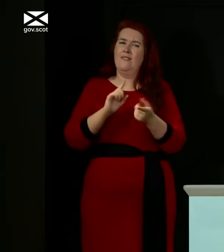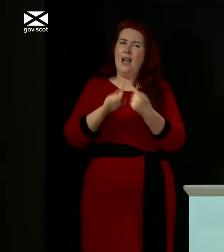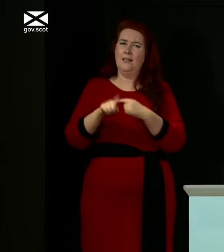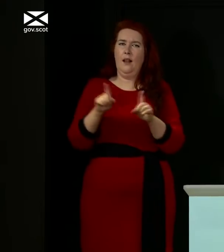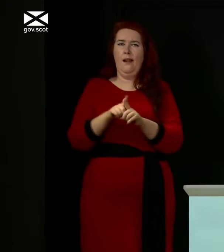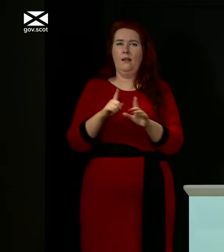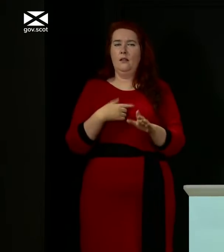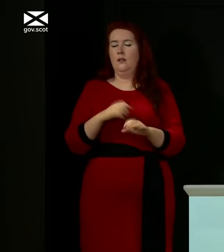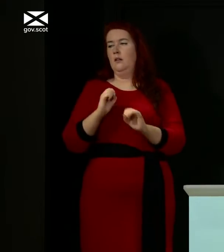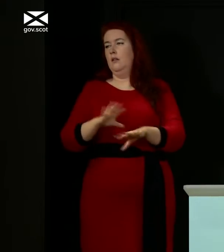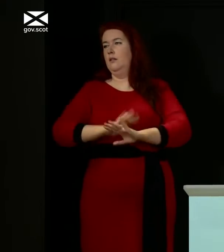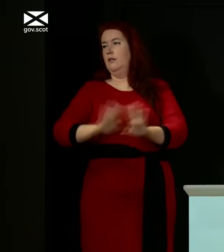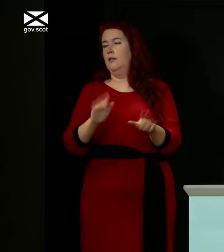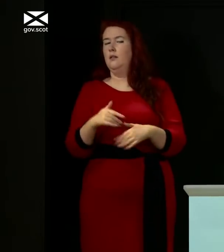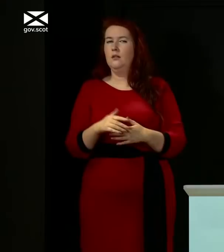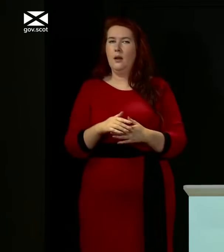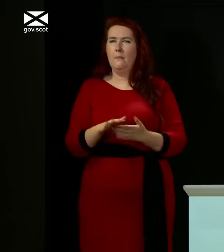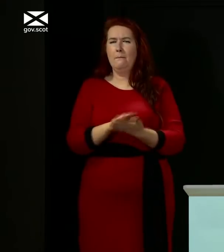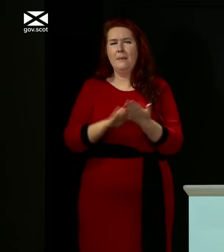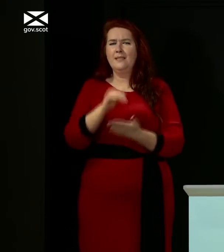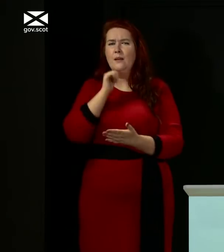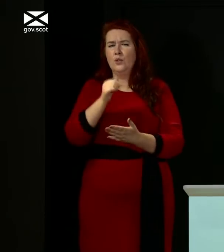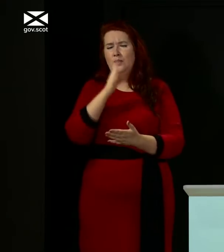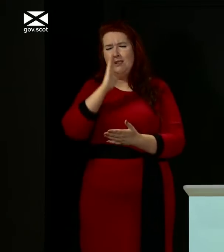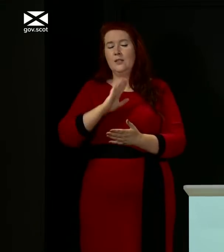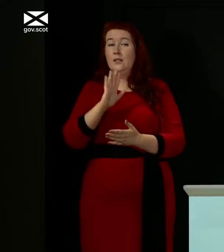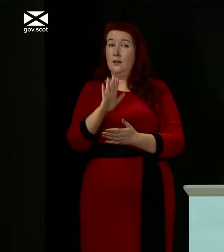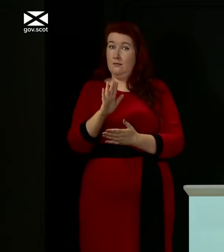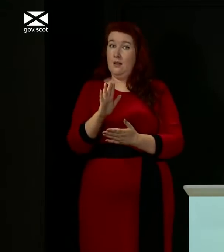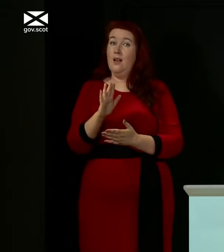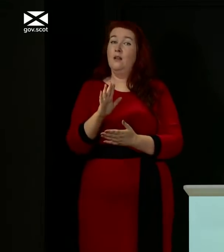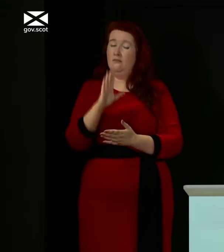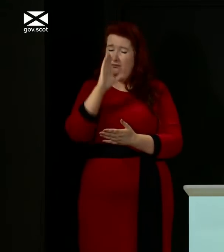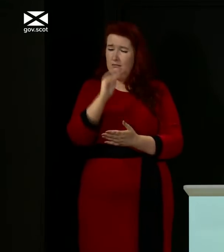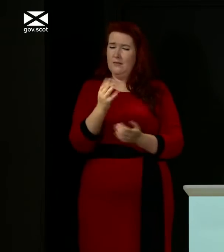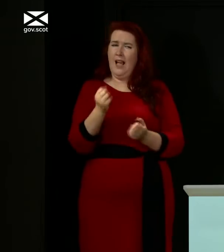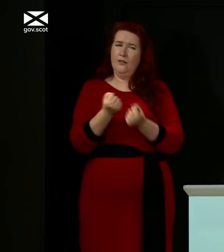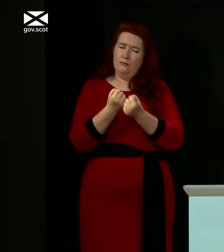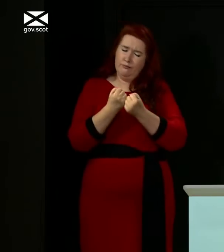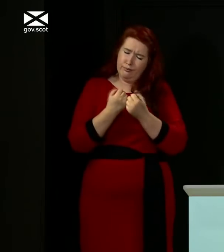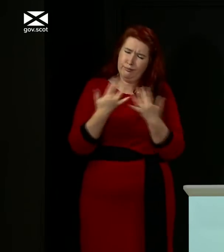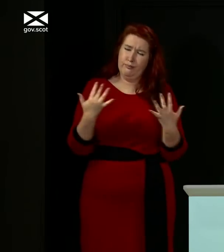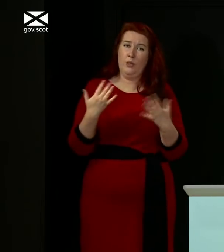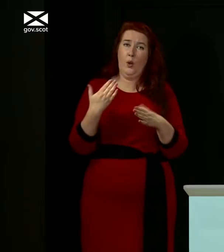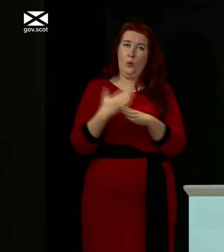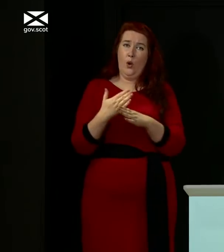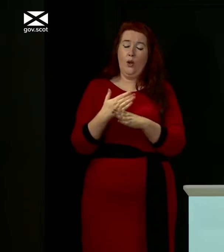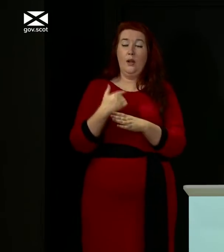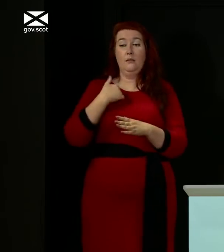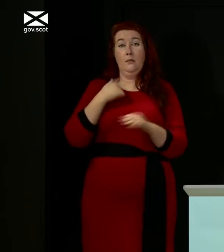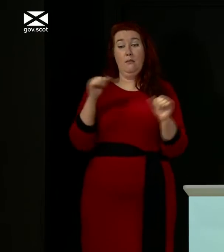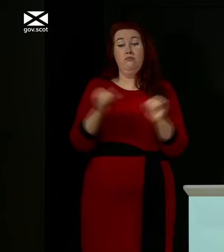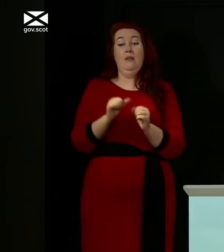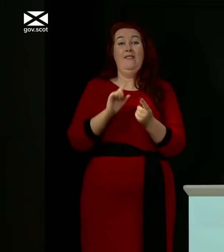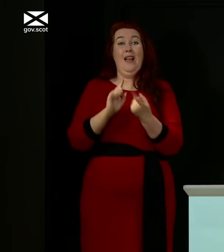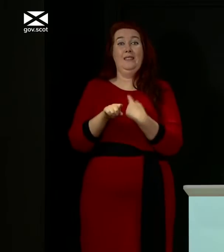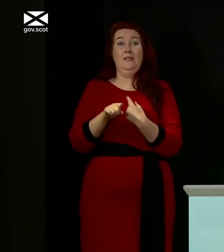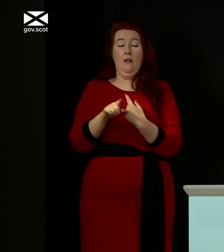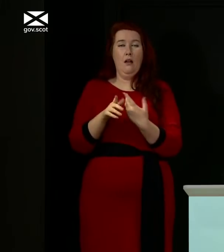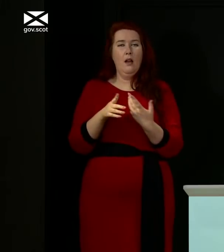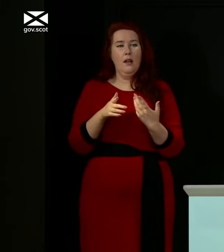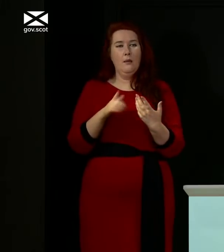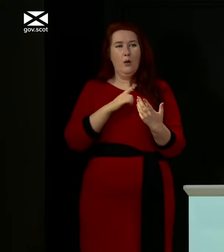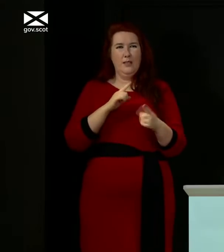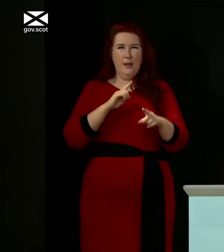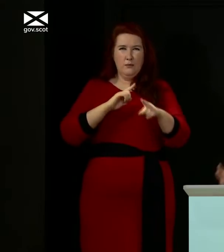or I'm not taking it seriously. There's a huge amount of work underway. And sometimes when I give a brief answer, it's because to try